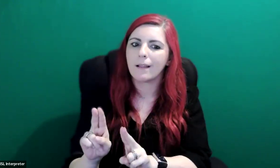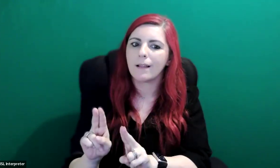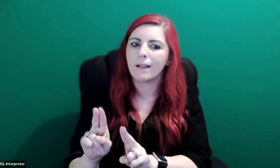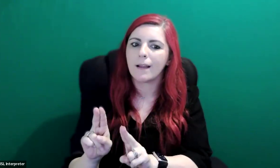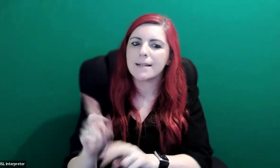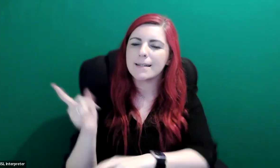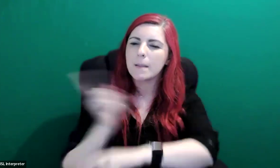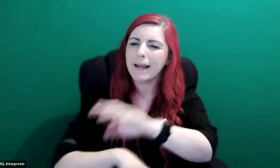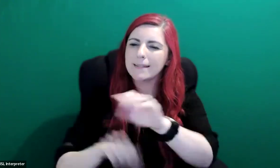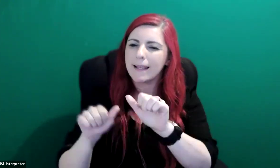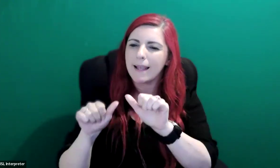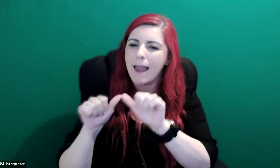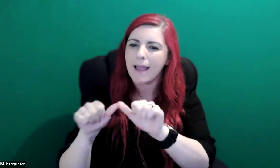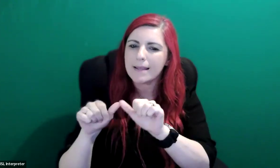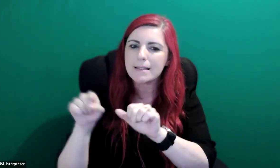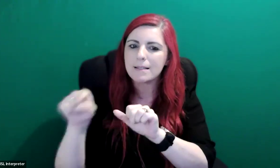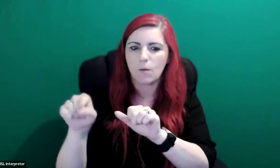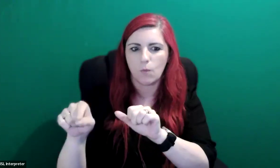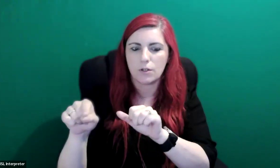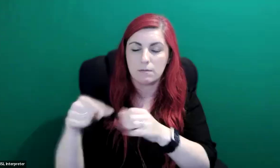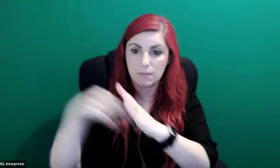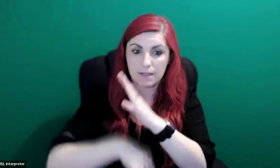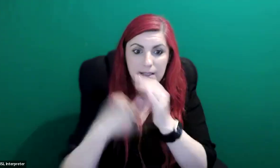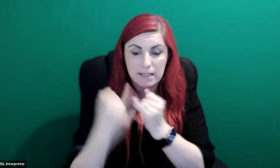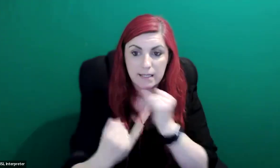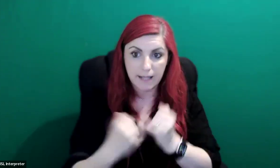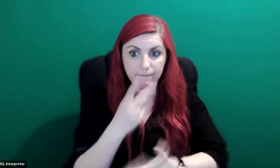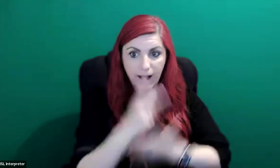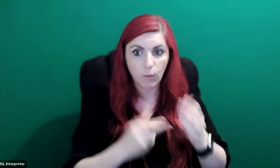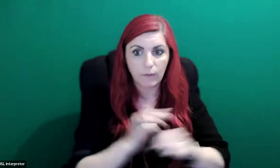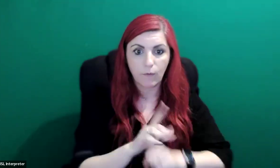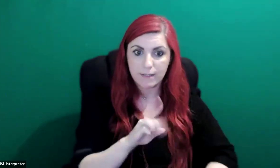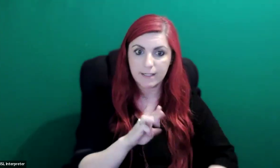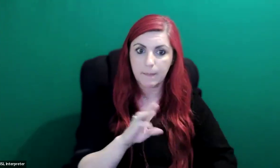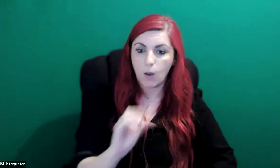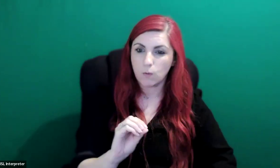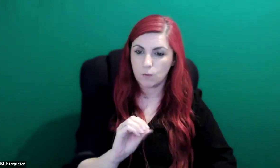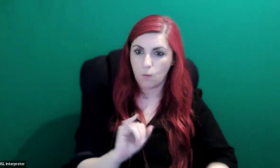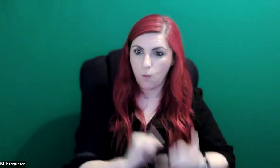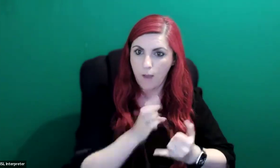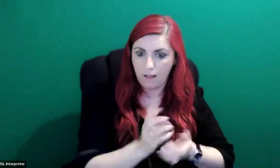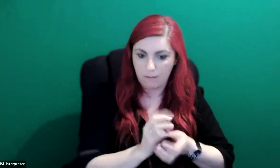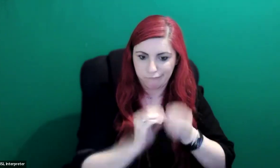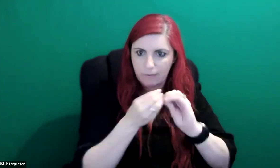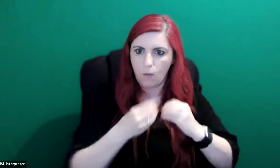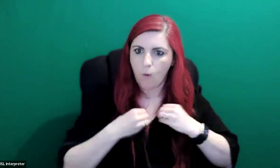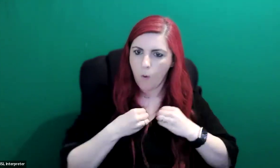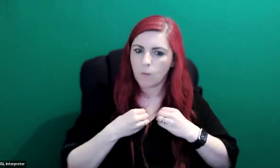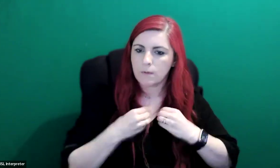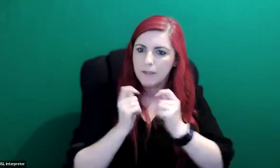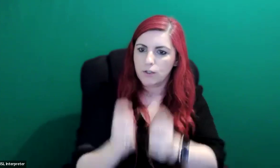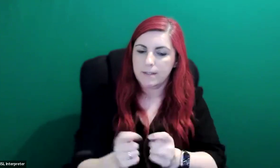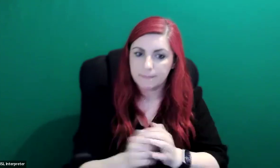Alliance, which is really, really comprehensive and could be very valuable for DPOs that are preparing a submission. So